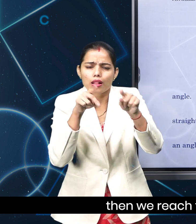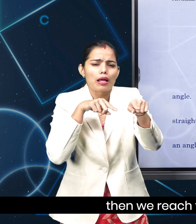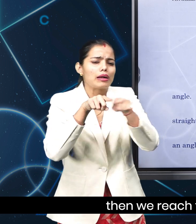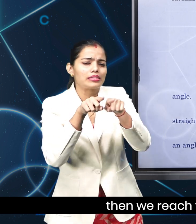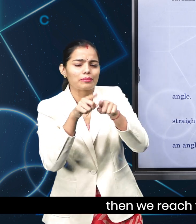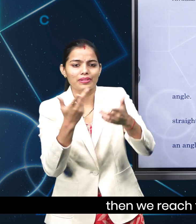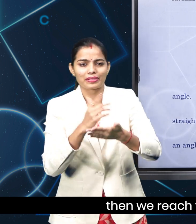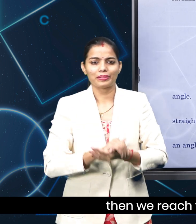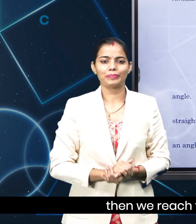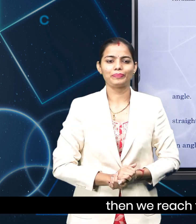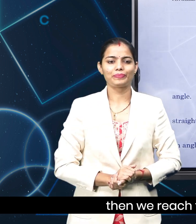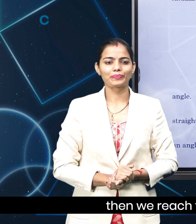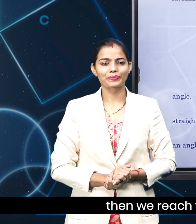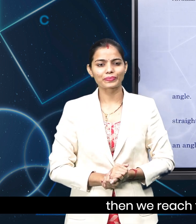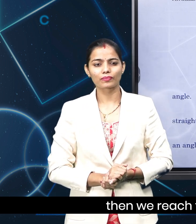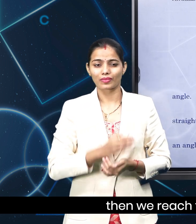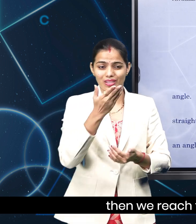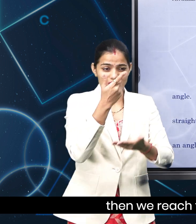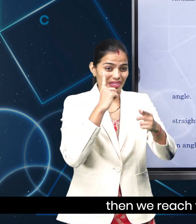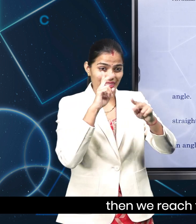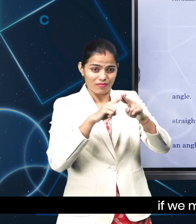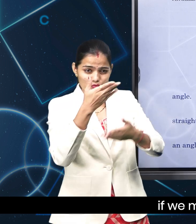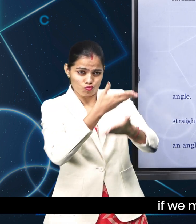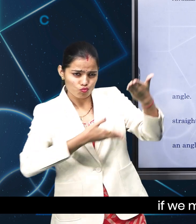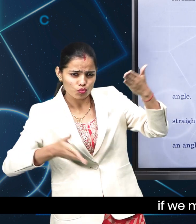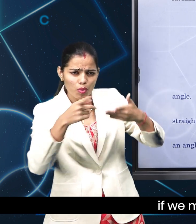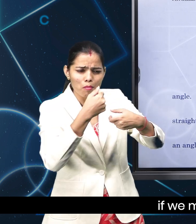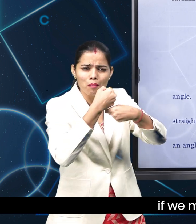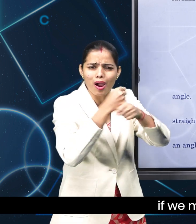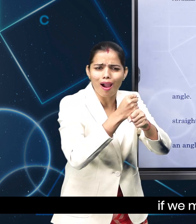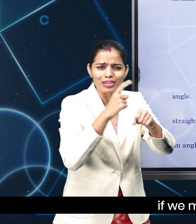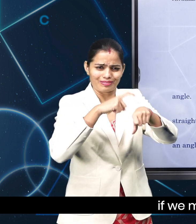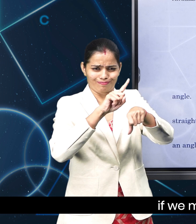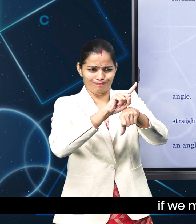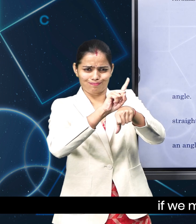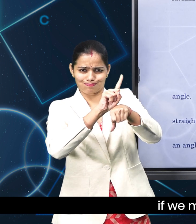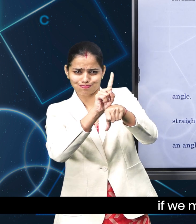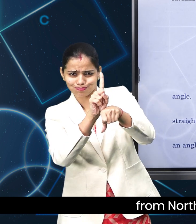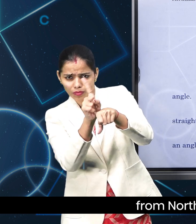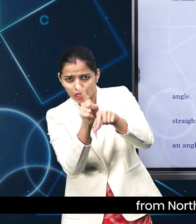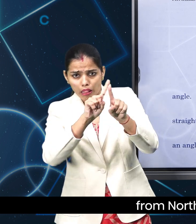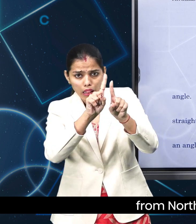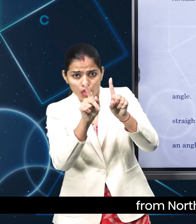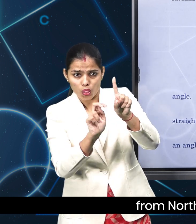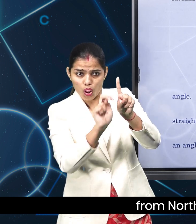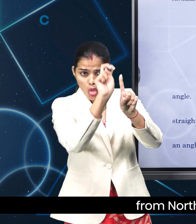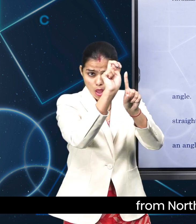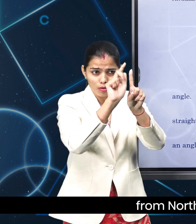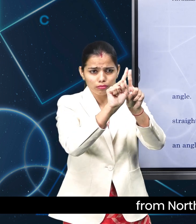again. That is, if we make a clockwise turn from north to reach to